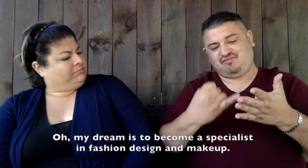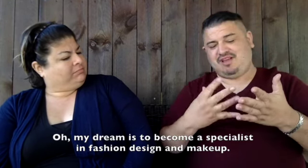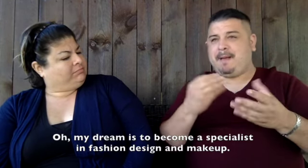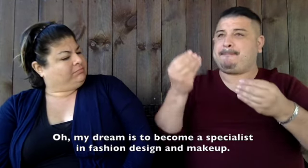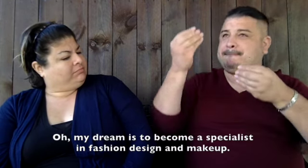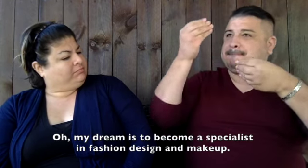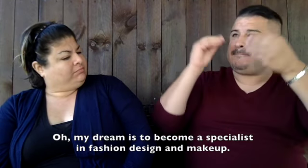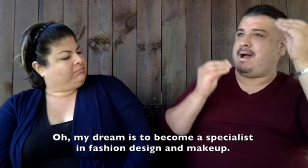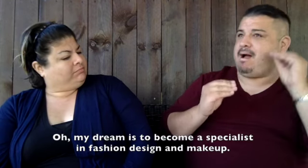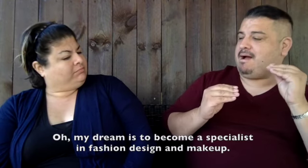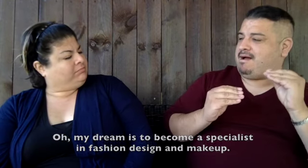fashion, design, and makeup.